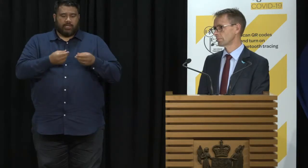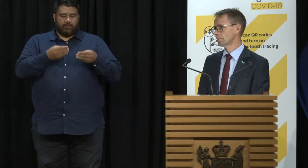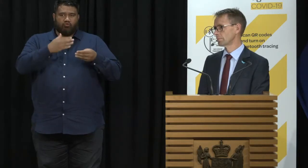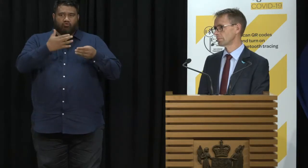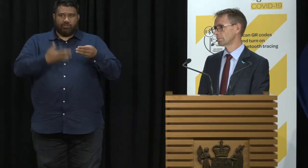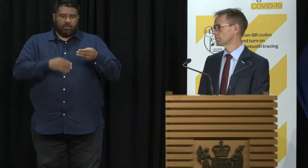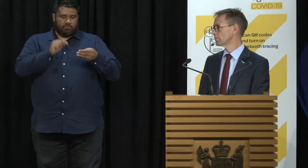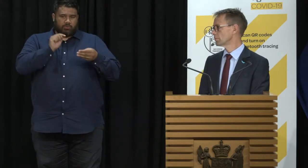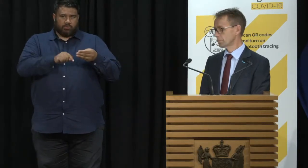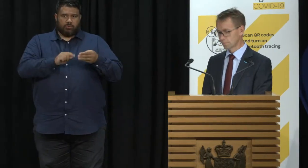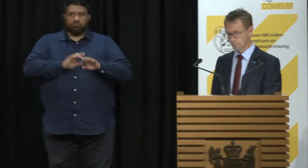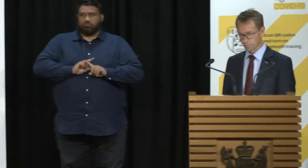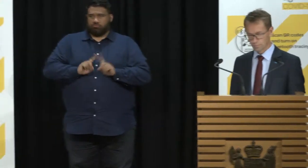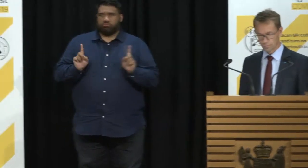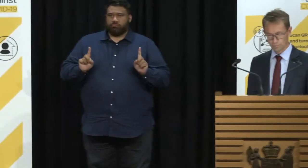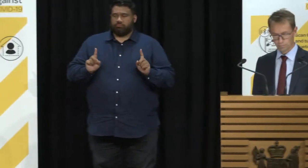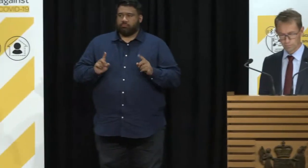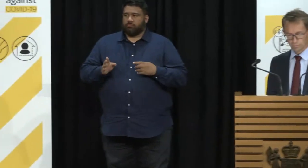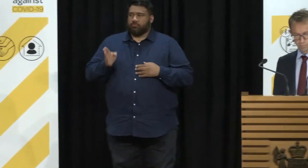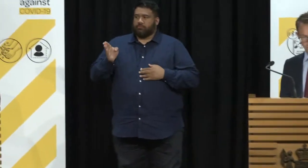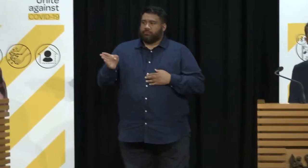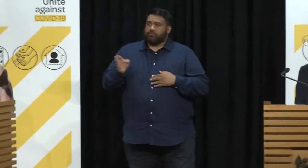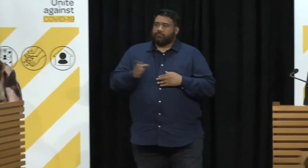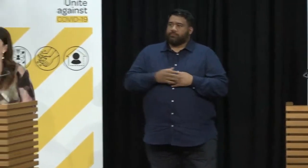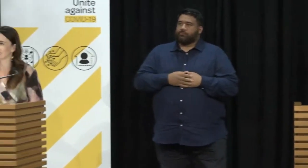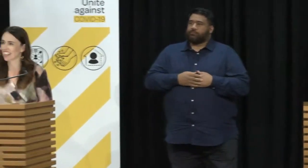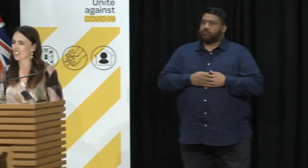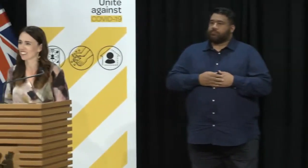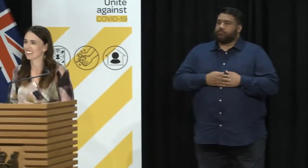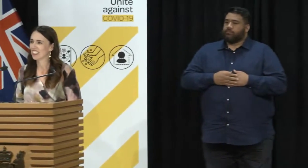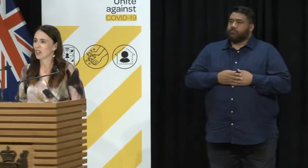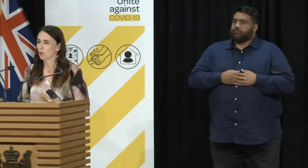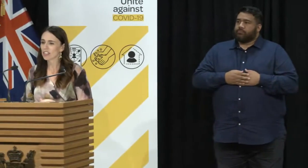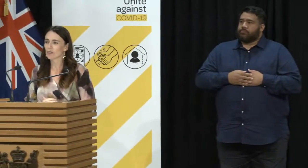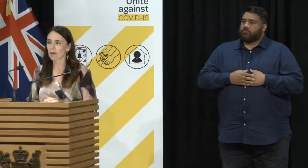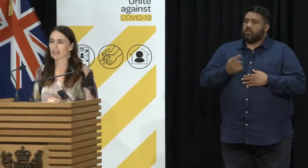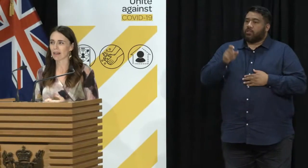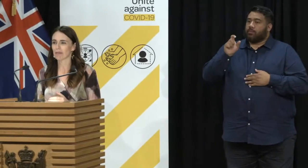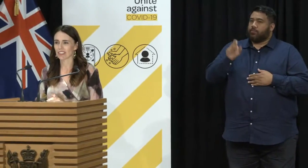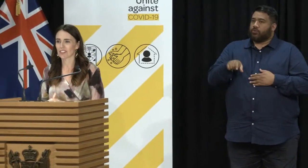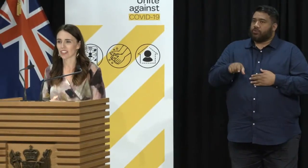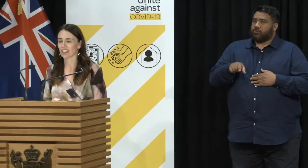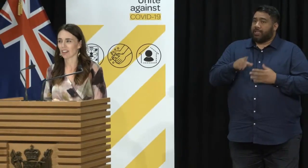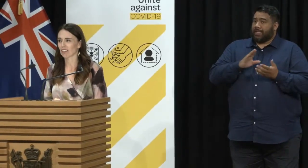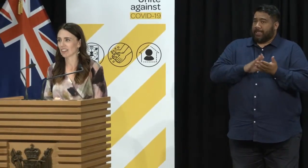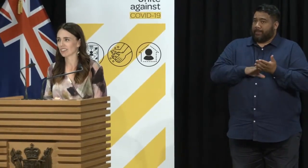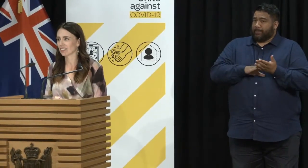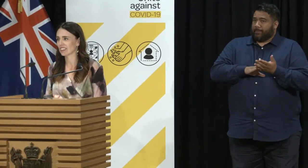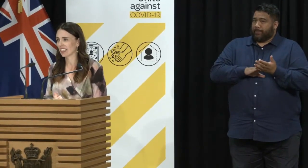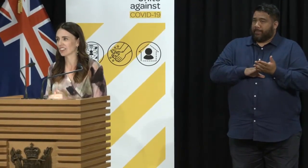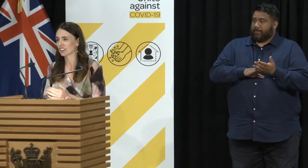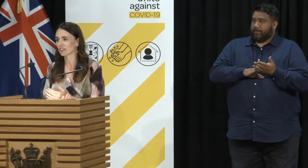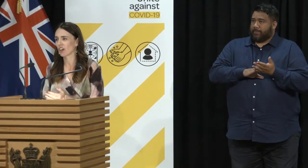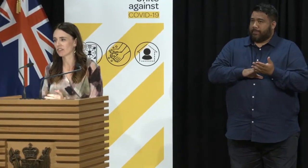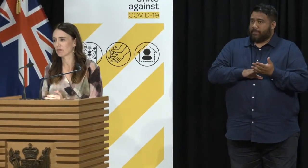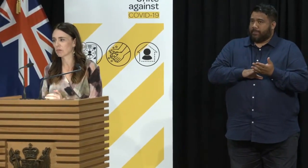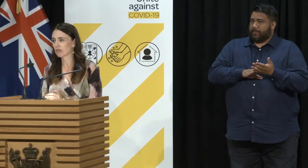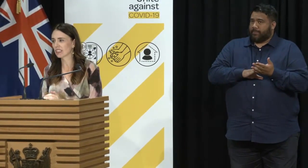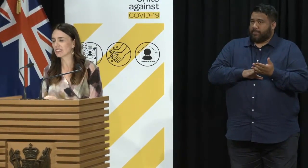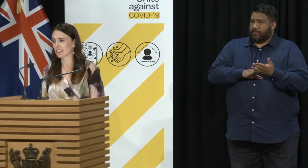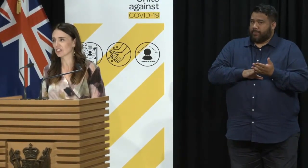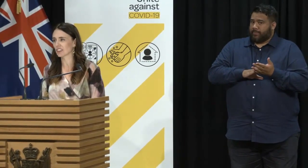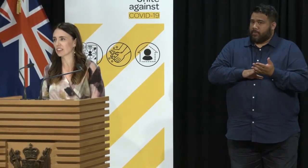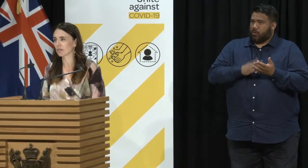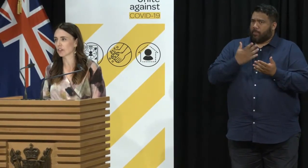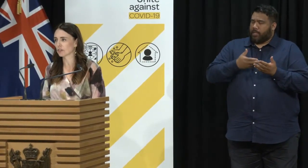I will just reiterate again, this was an individual who had gone through managed isolation. We drum in that messaging around the dangers of COVID